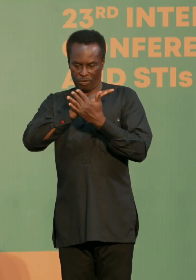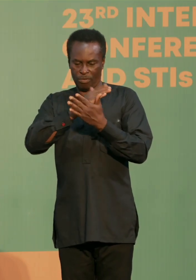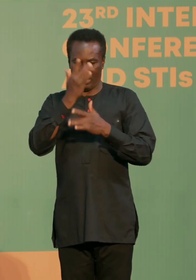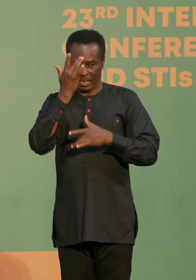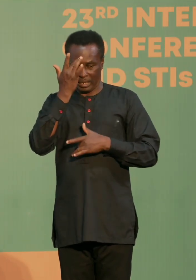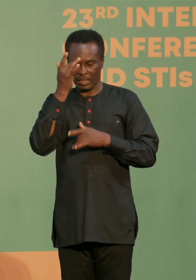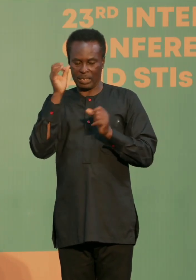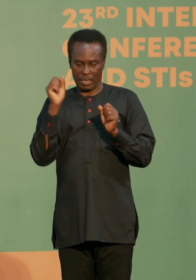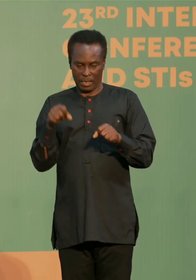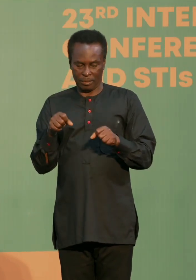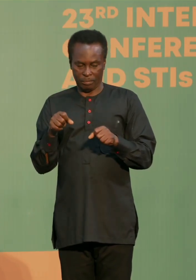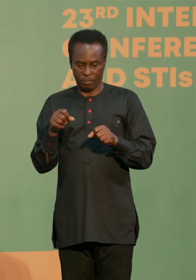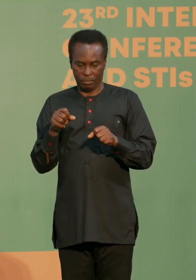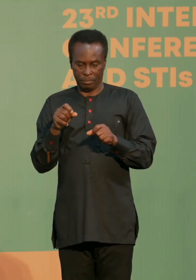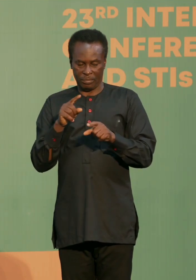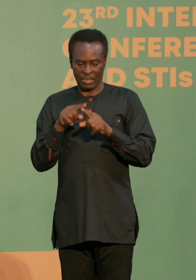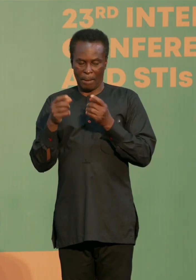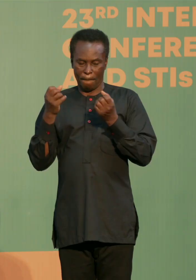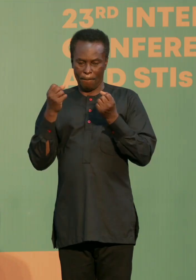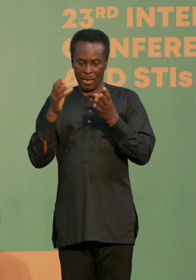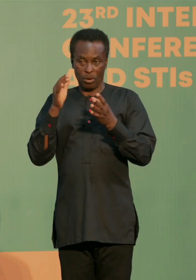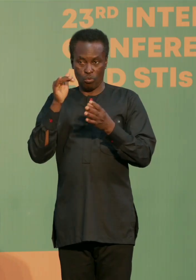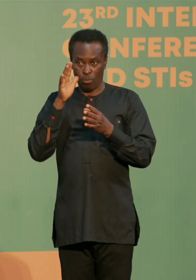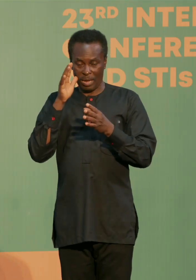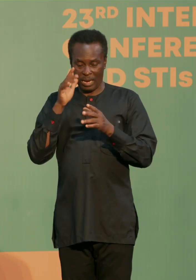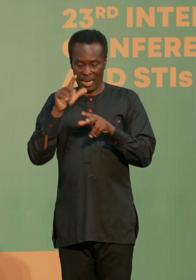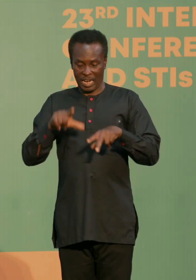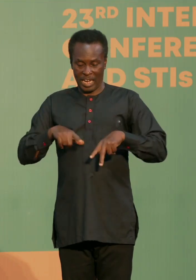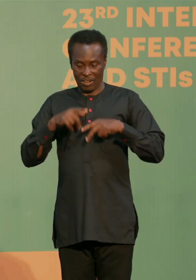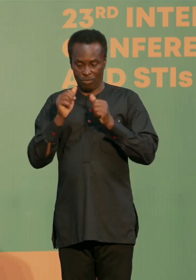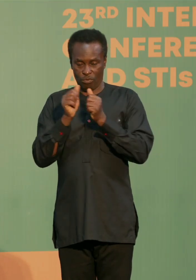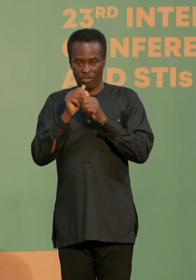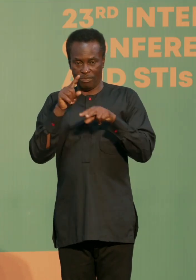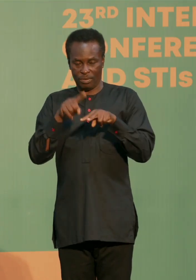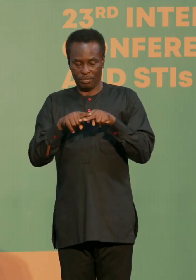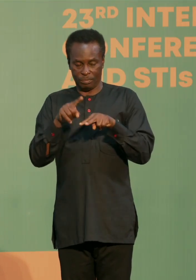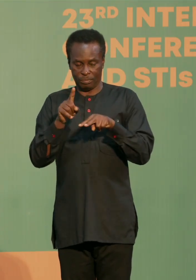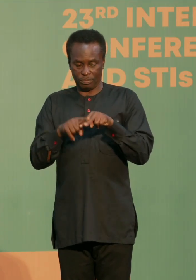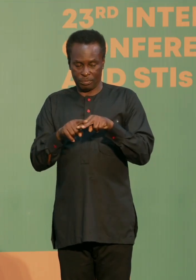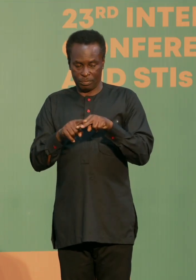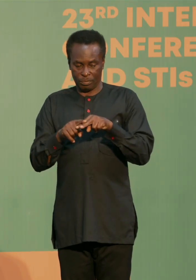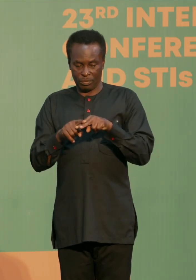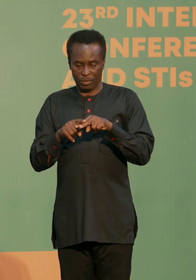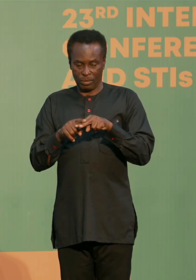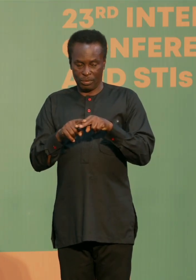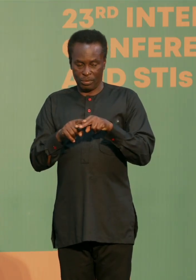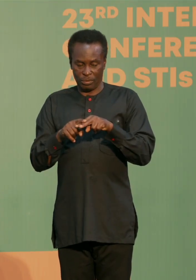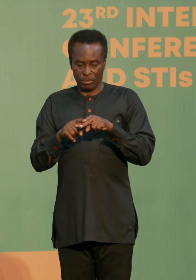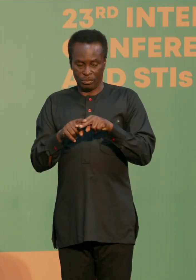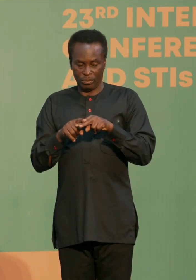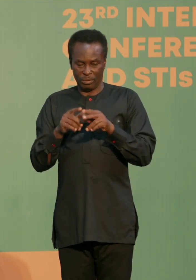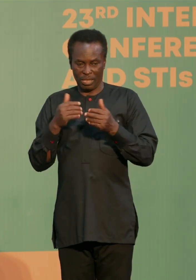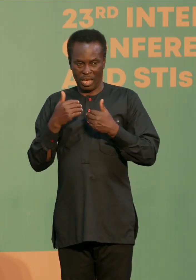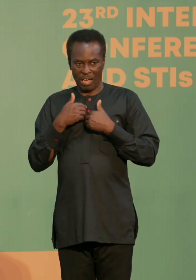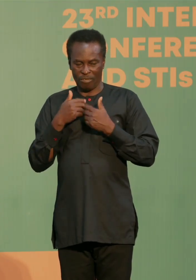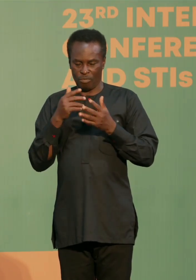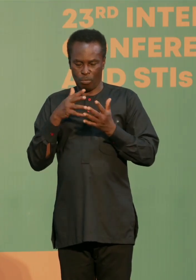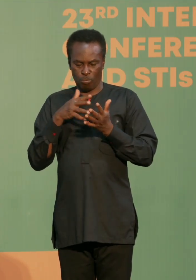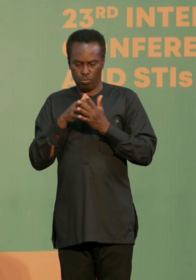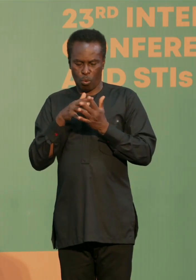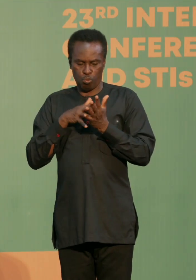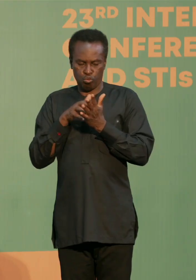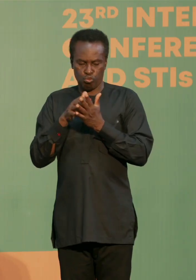As more and more women living with HIV survive longer with good immunological and virological control, a significant number